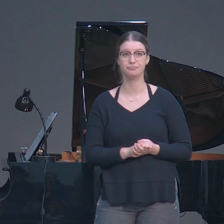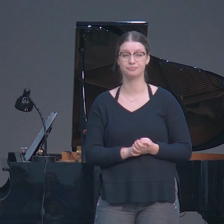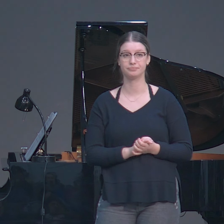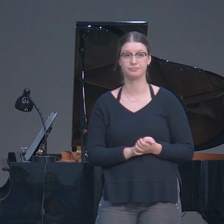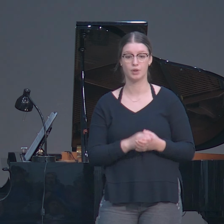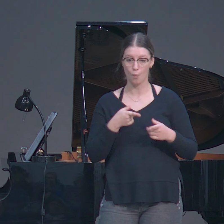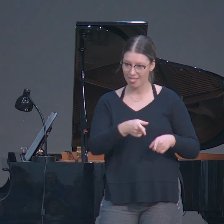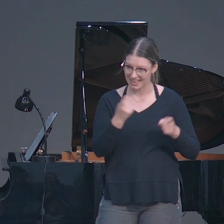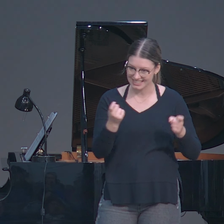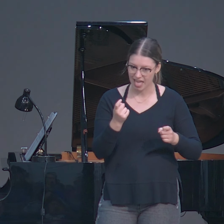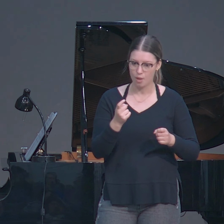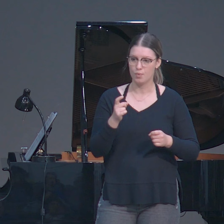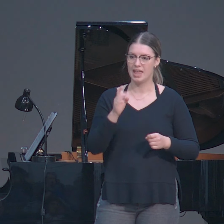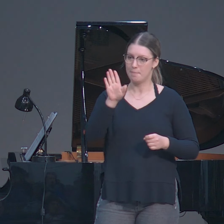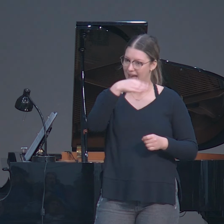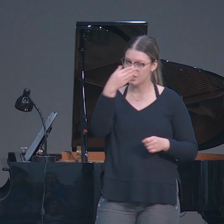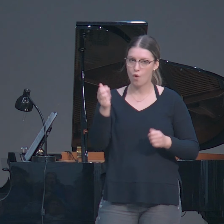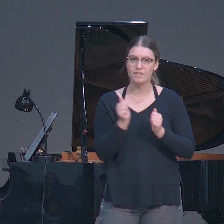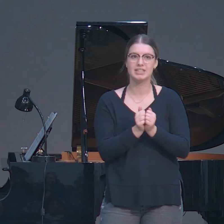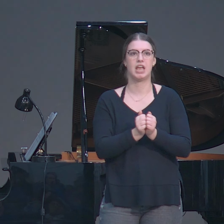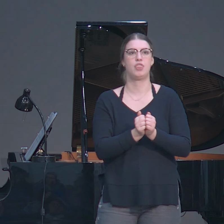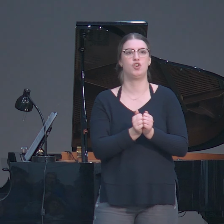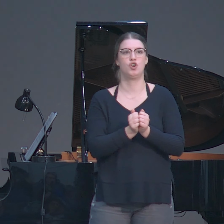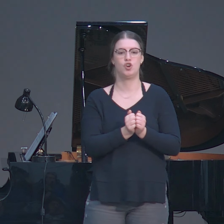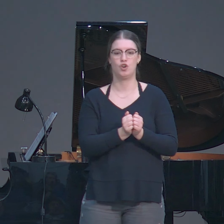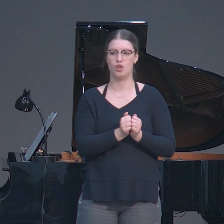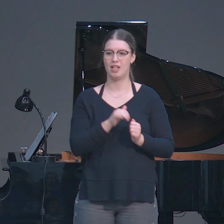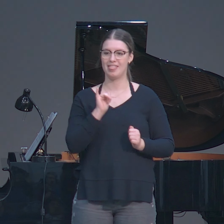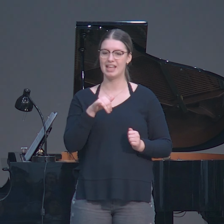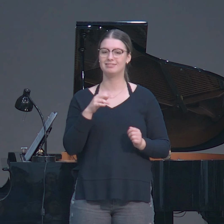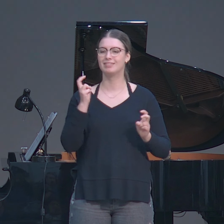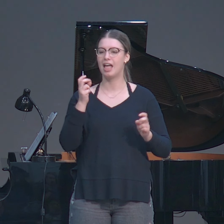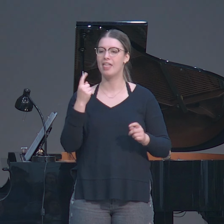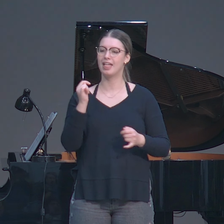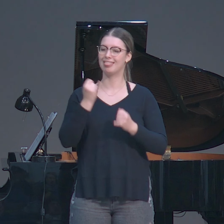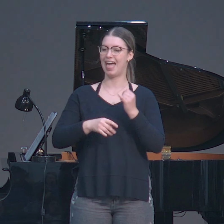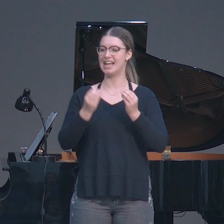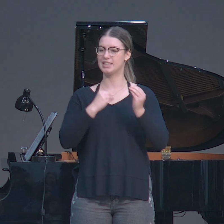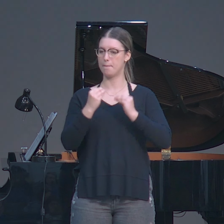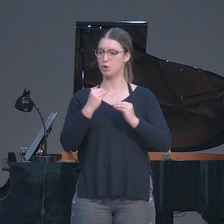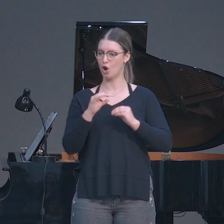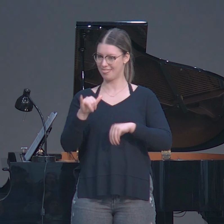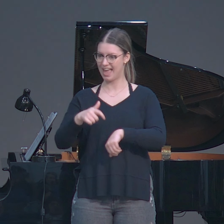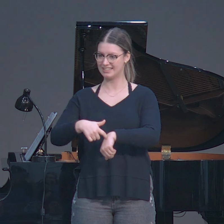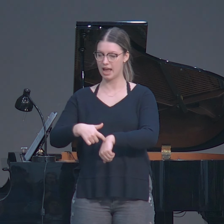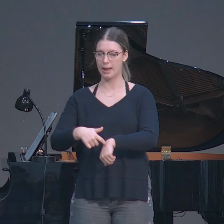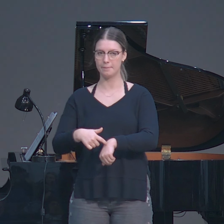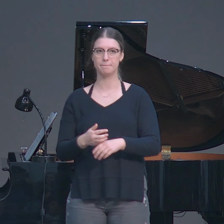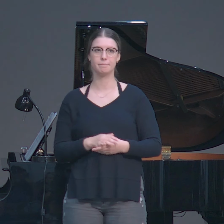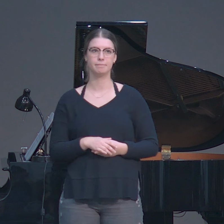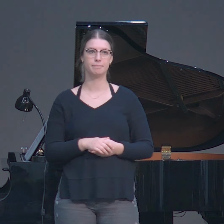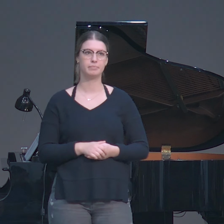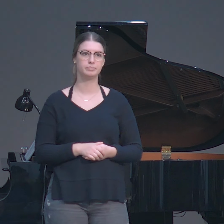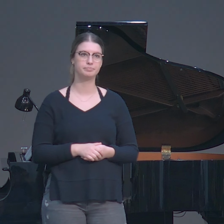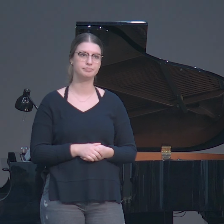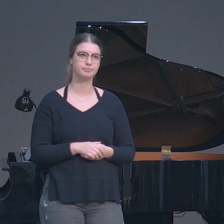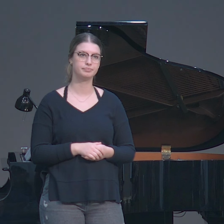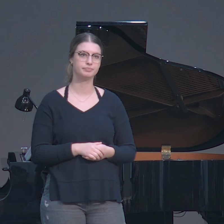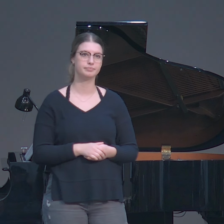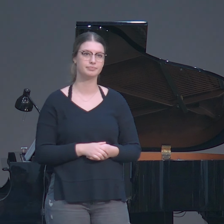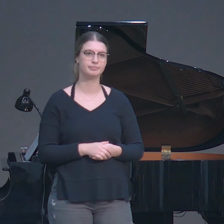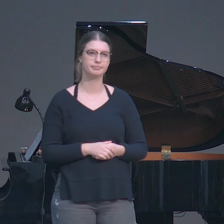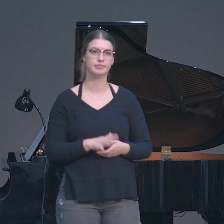they celebrated the Passover together at a meal that we call the Last Supper. Luke 22, Luke